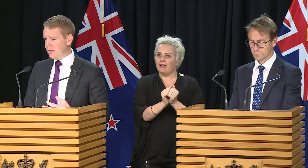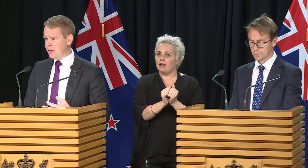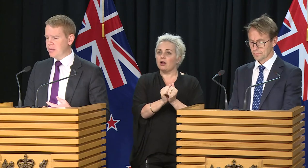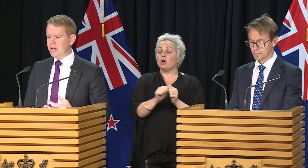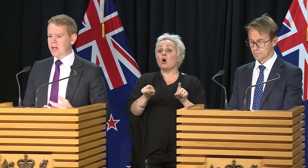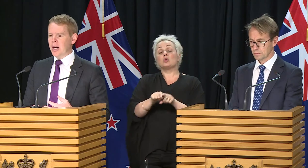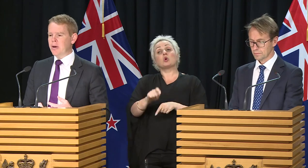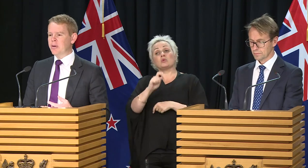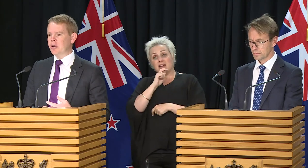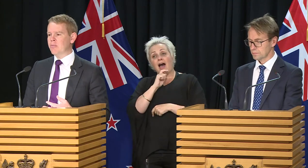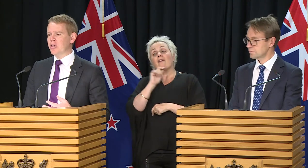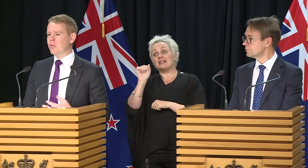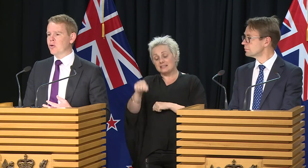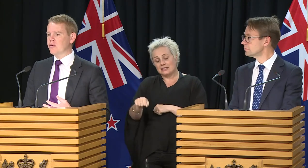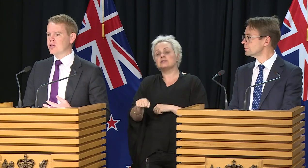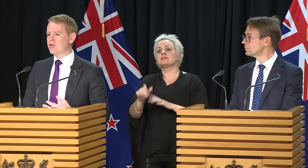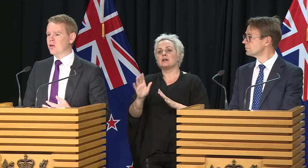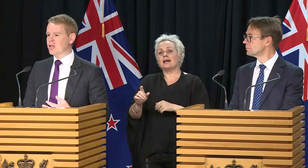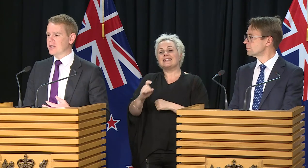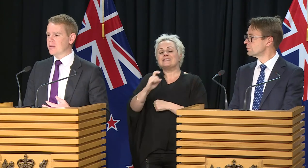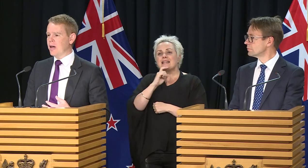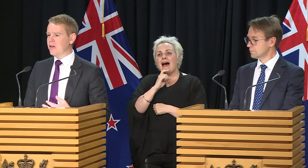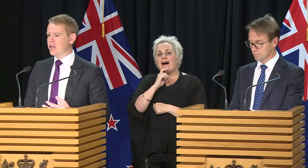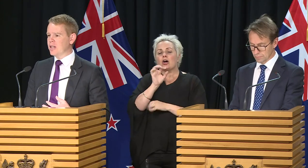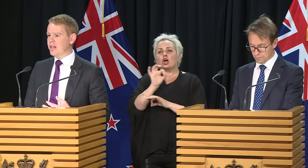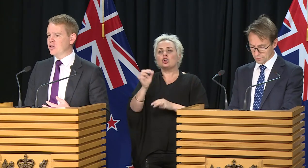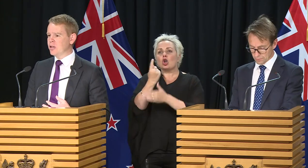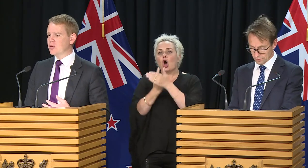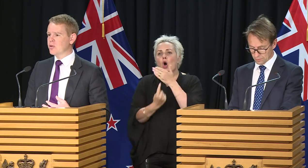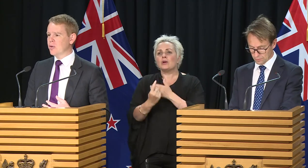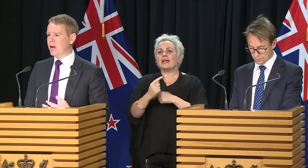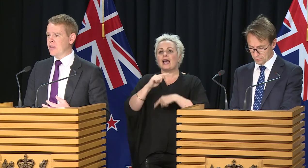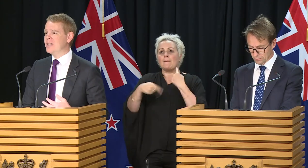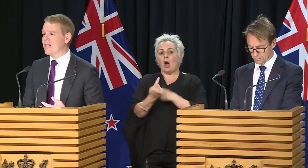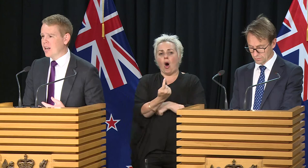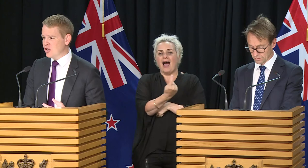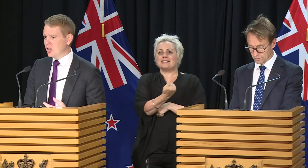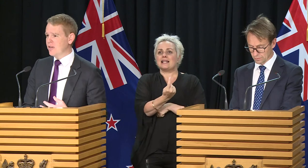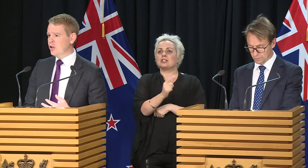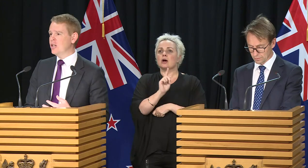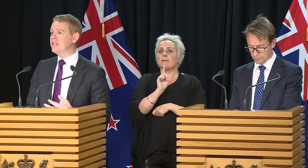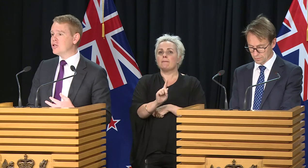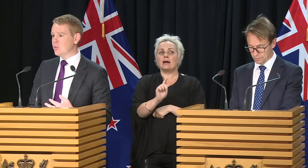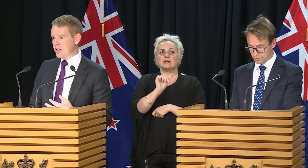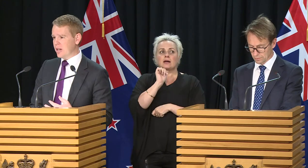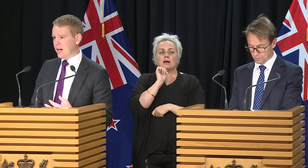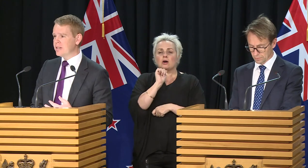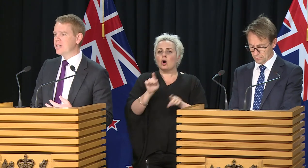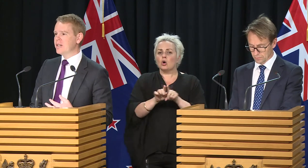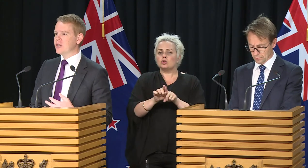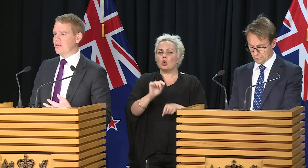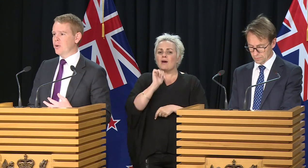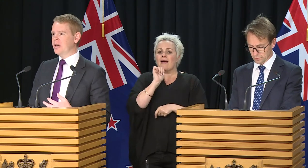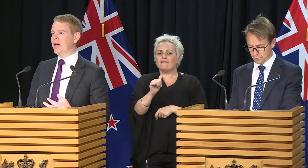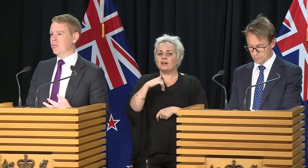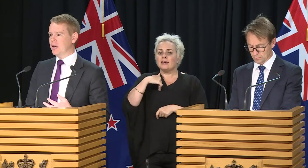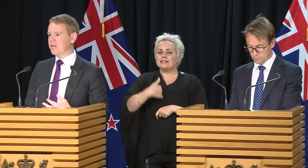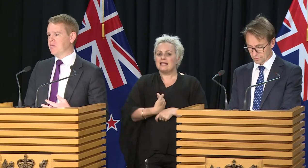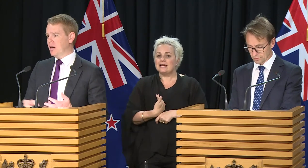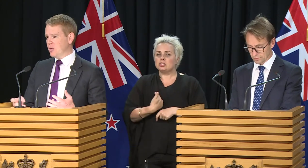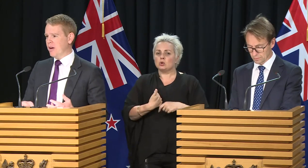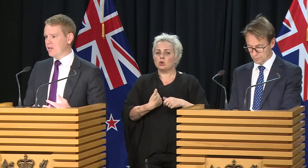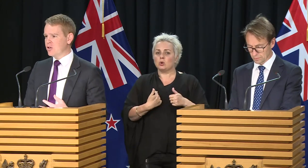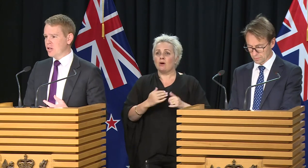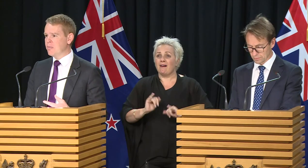is one of them, and bearing in mind that workforce is not just about the isolation, but it's also about the escalation if you need to escalate. So if you end up